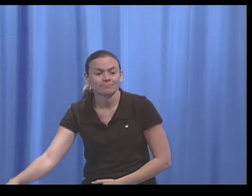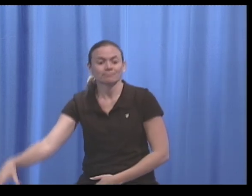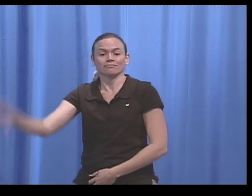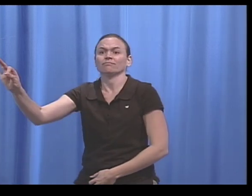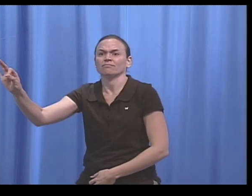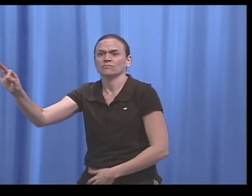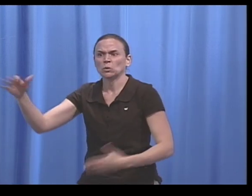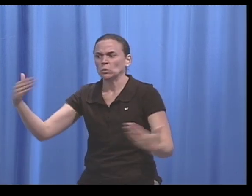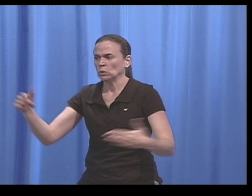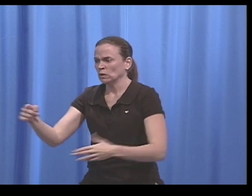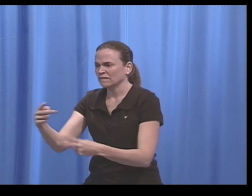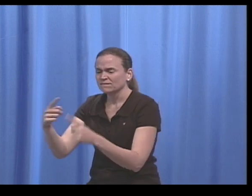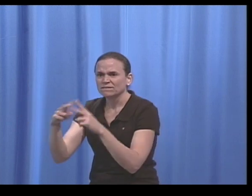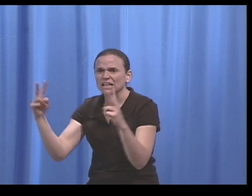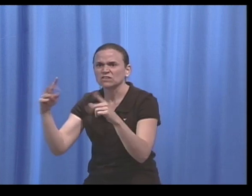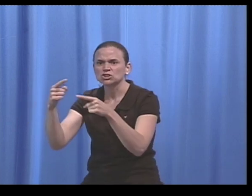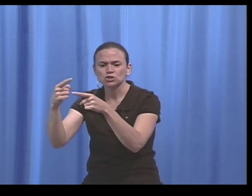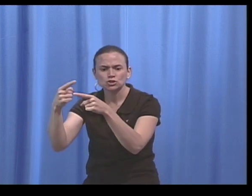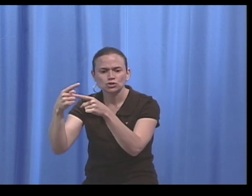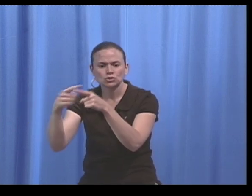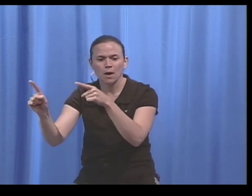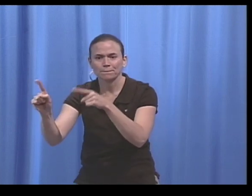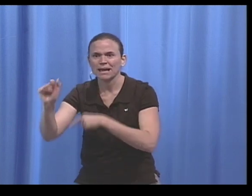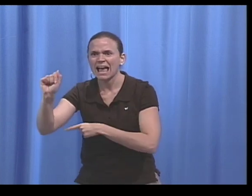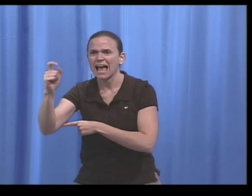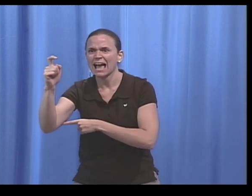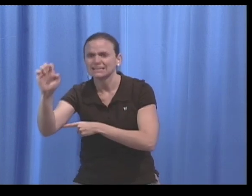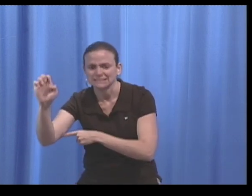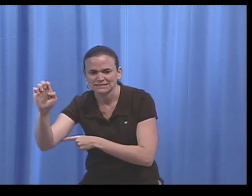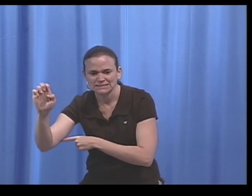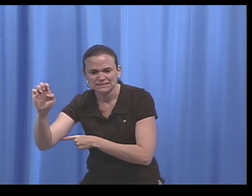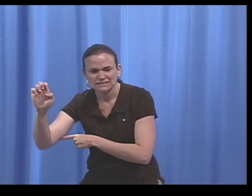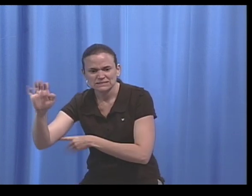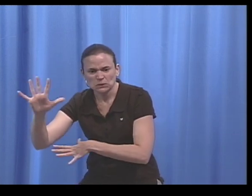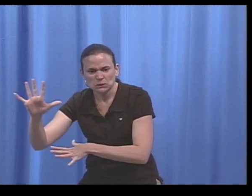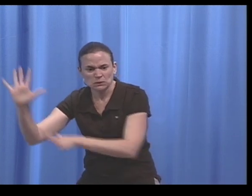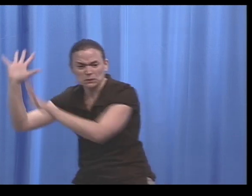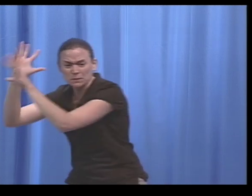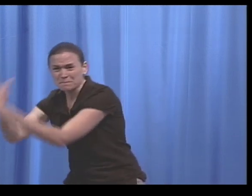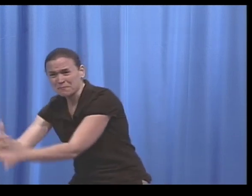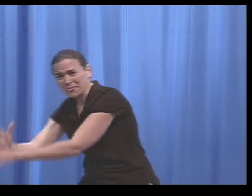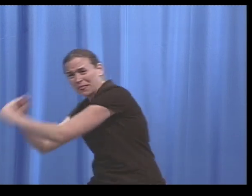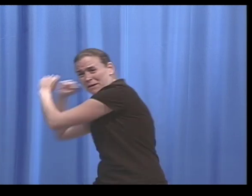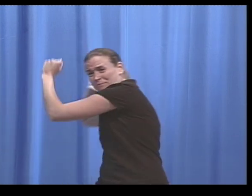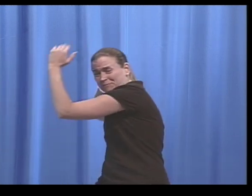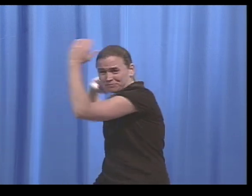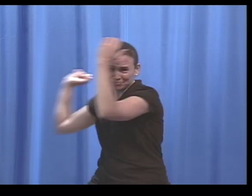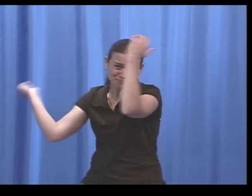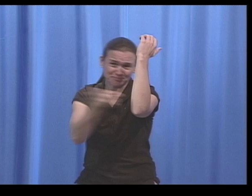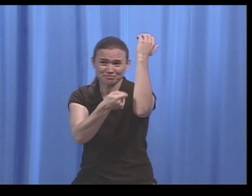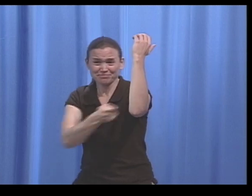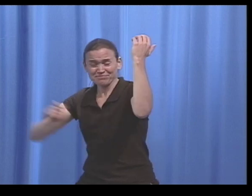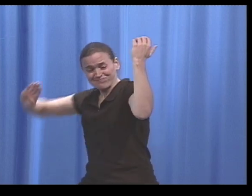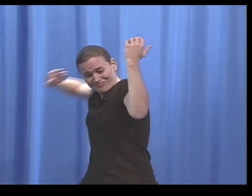Jack picked up a very sharp axe and swung it at the